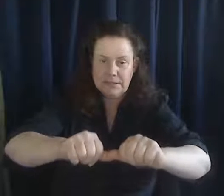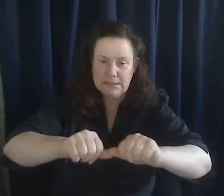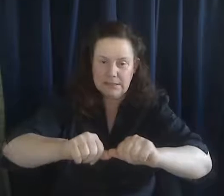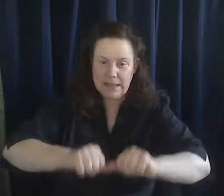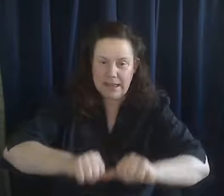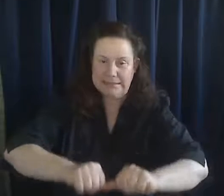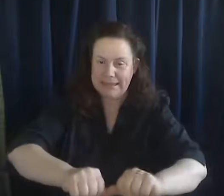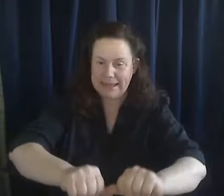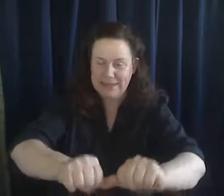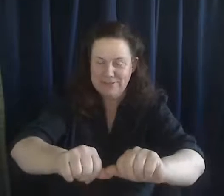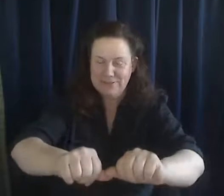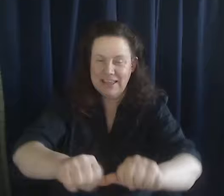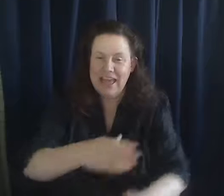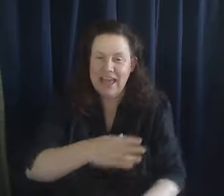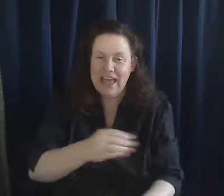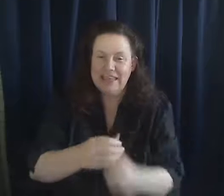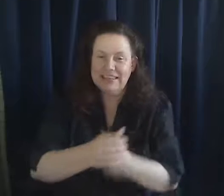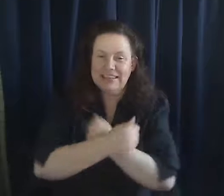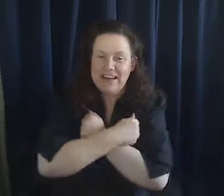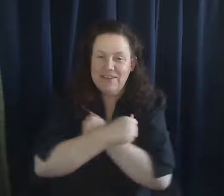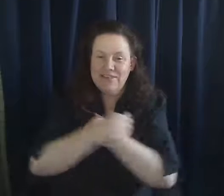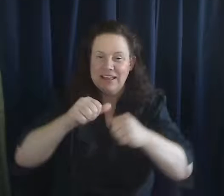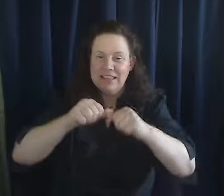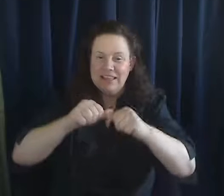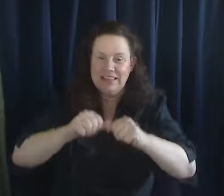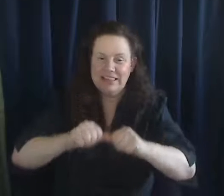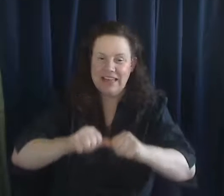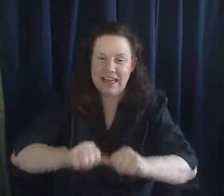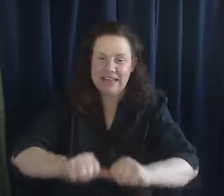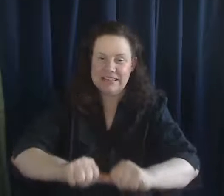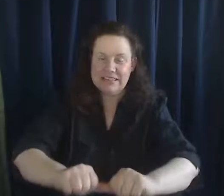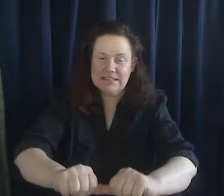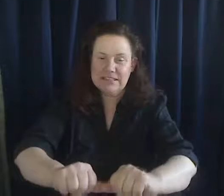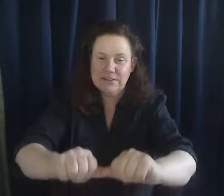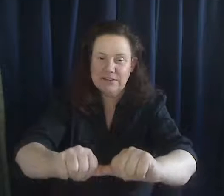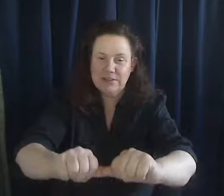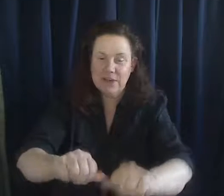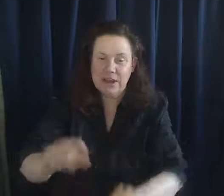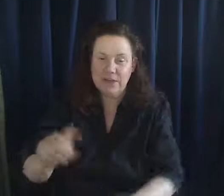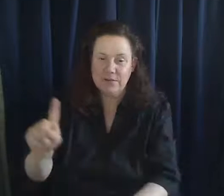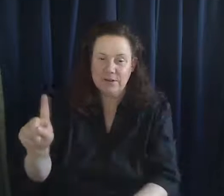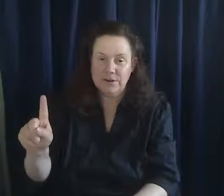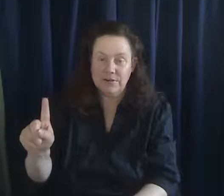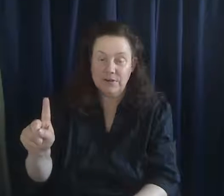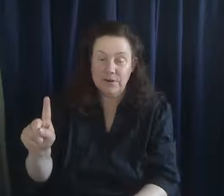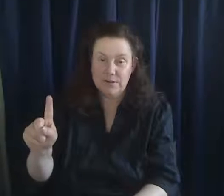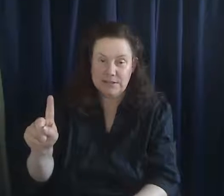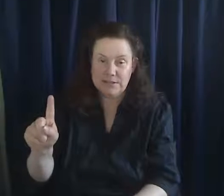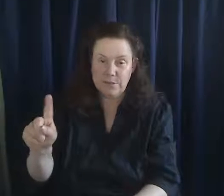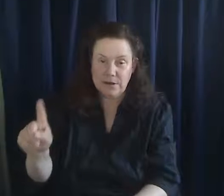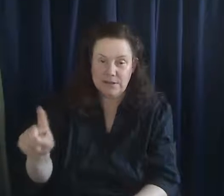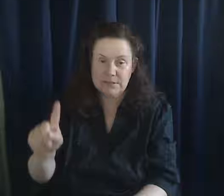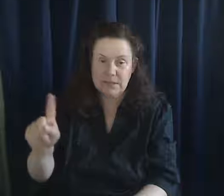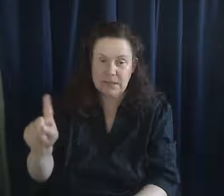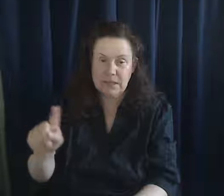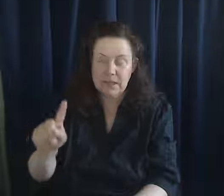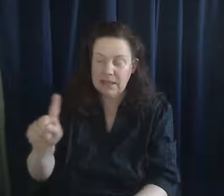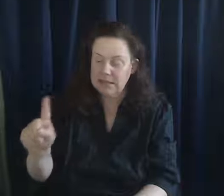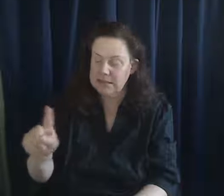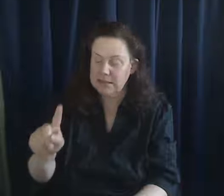little concave. And love lasts forever. Forever has two parts. It's